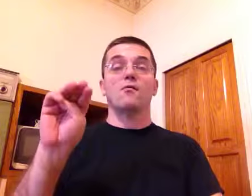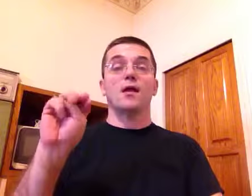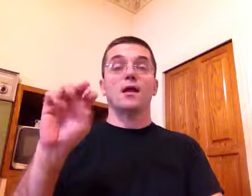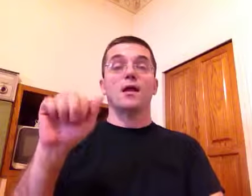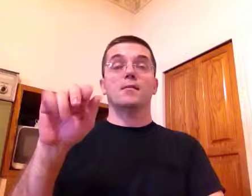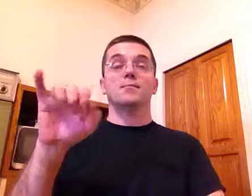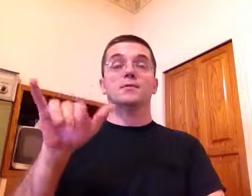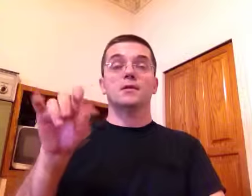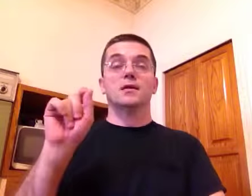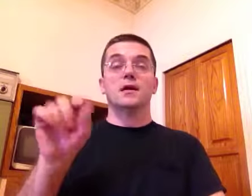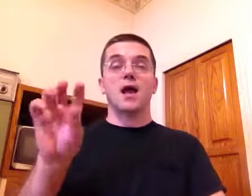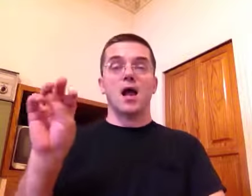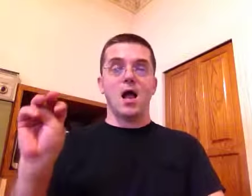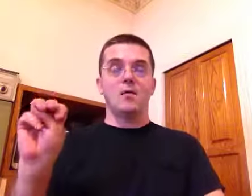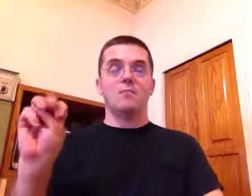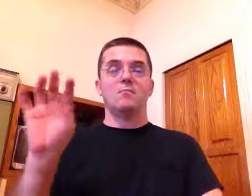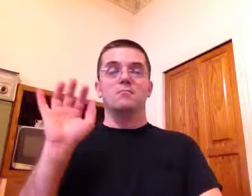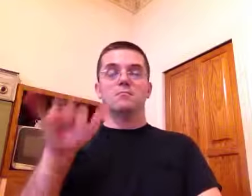can make this part of the deal.